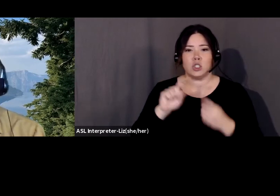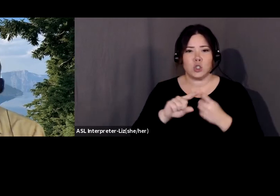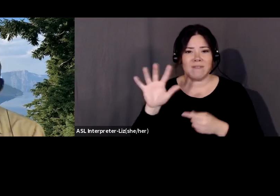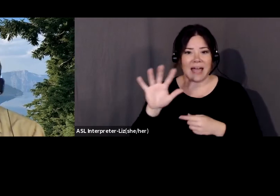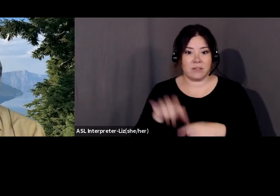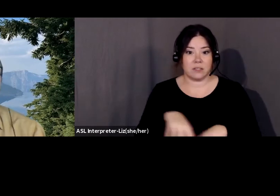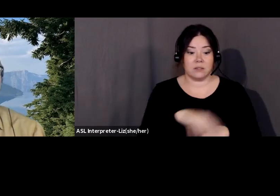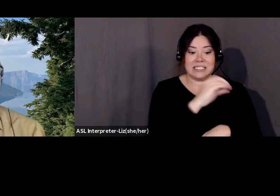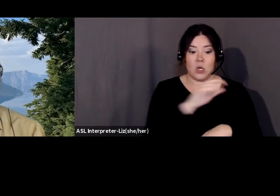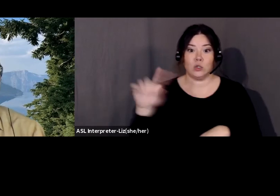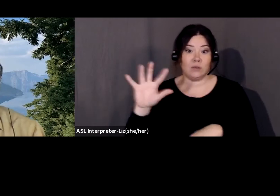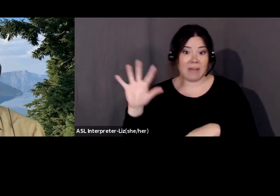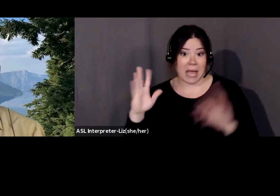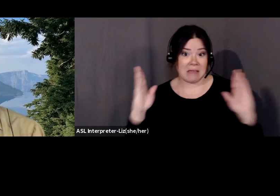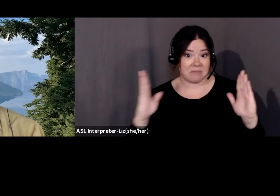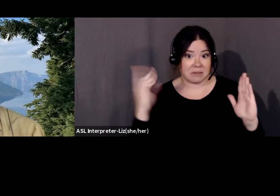0 being,